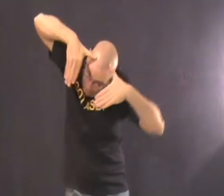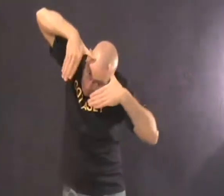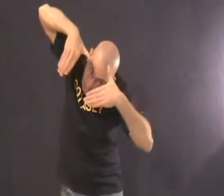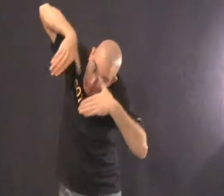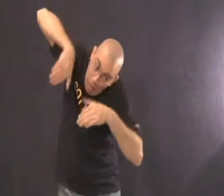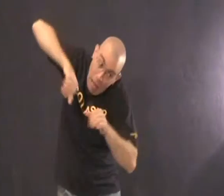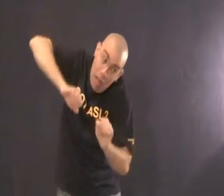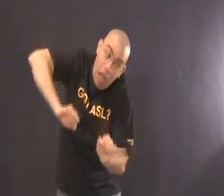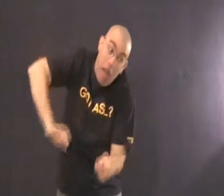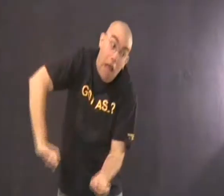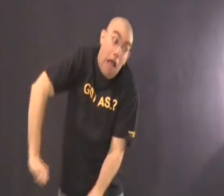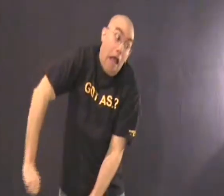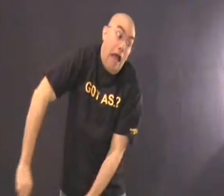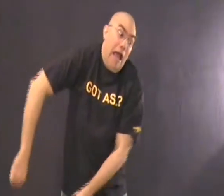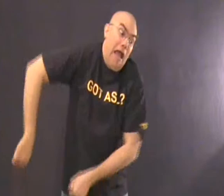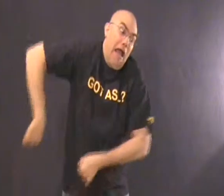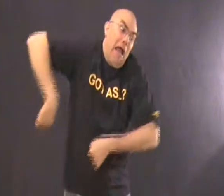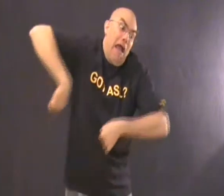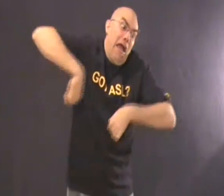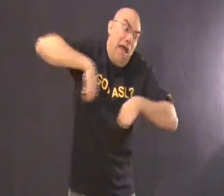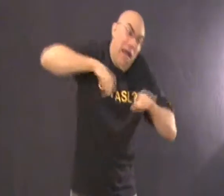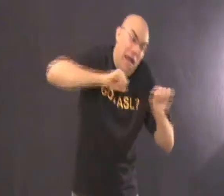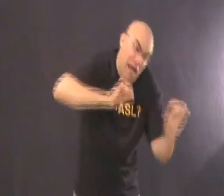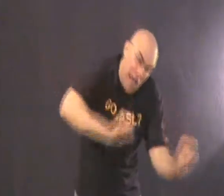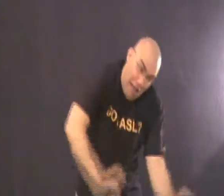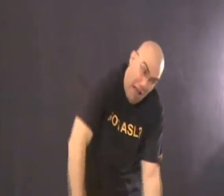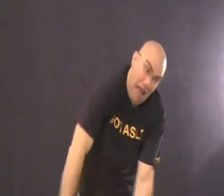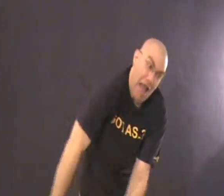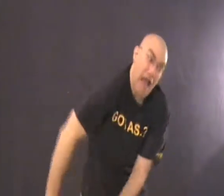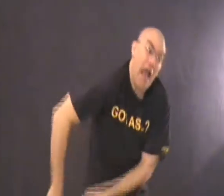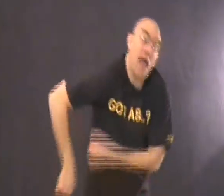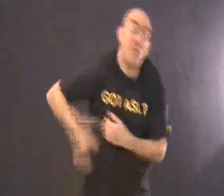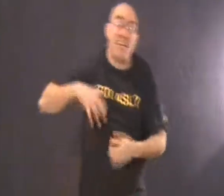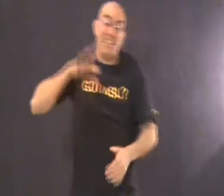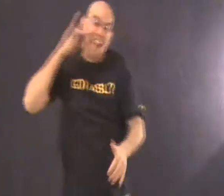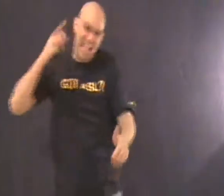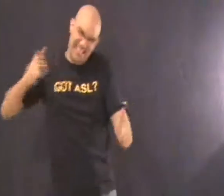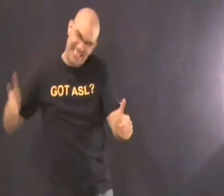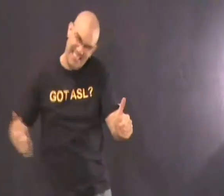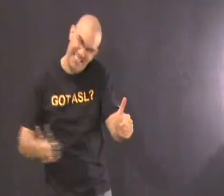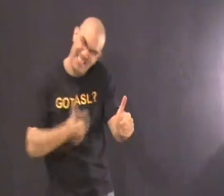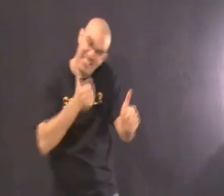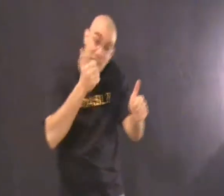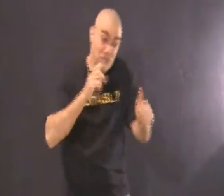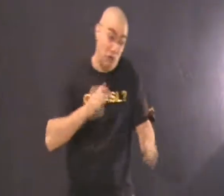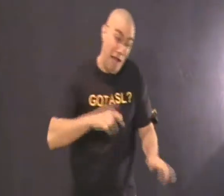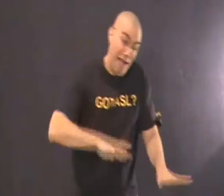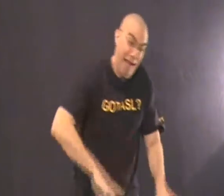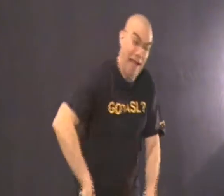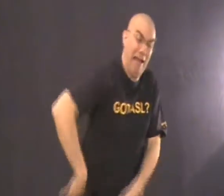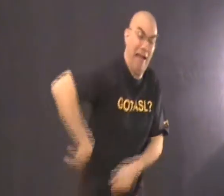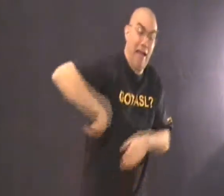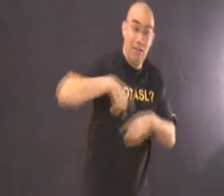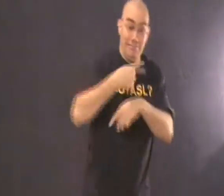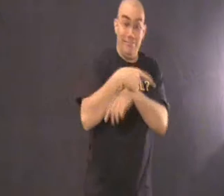oh no! Tried its best to turn itself around, and my cat was in hot